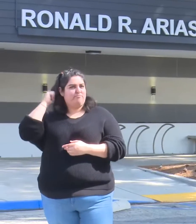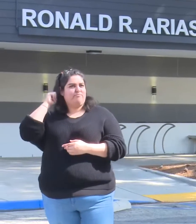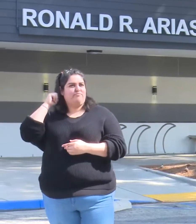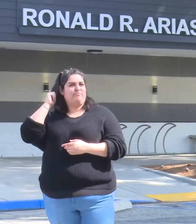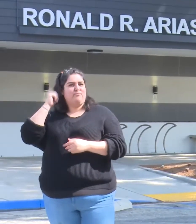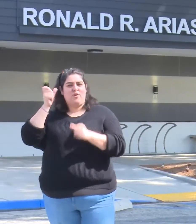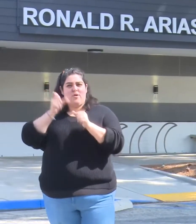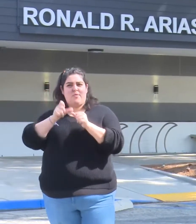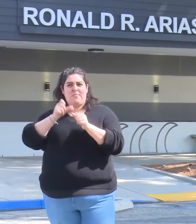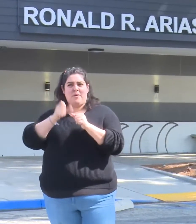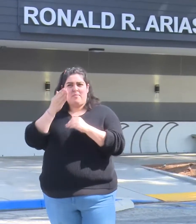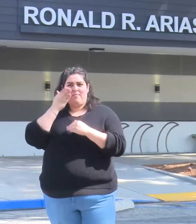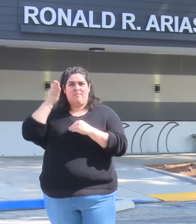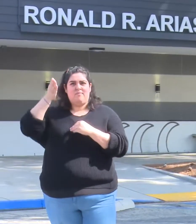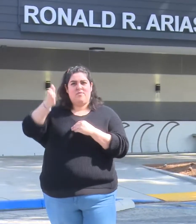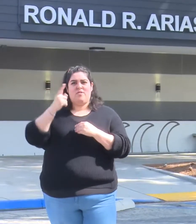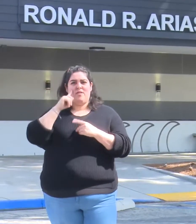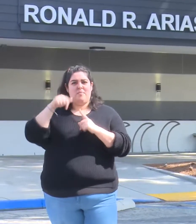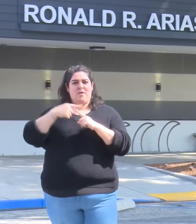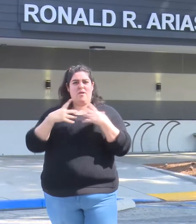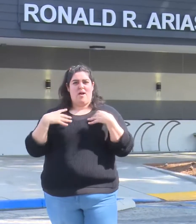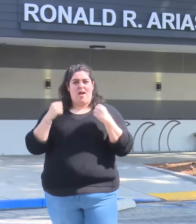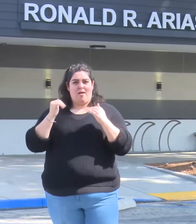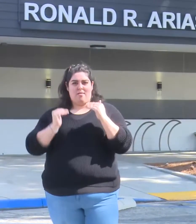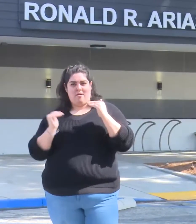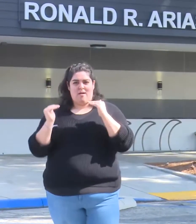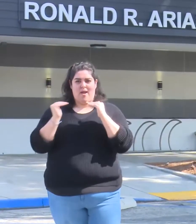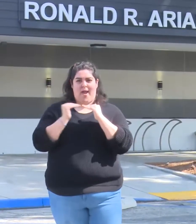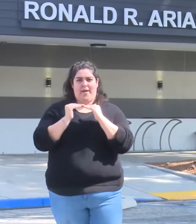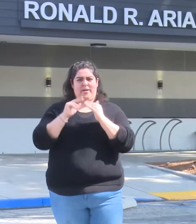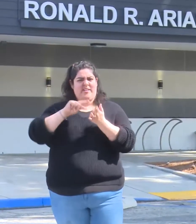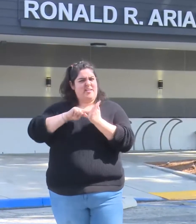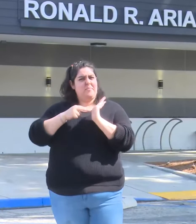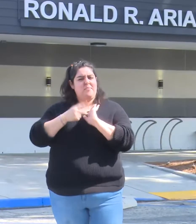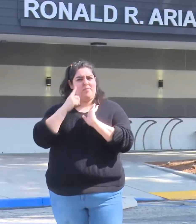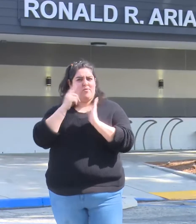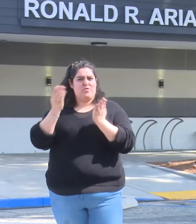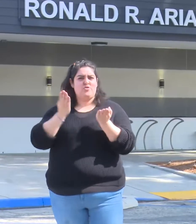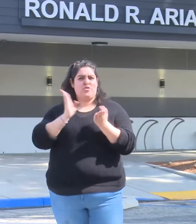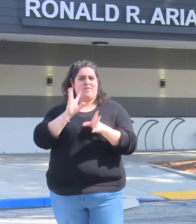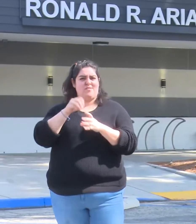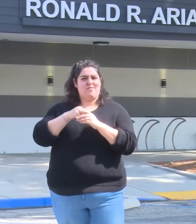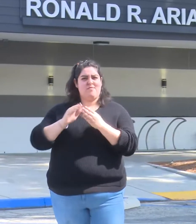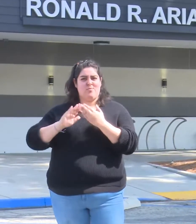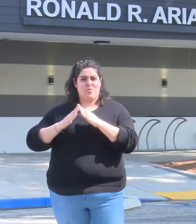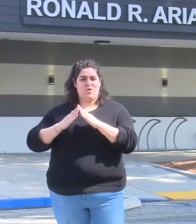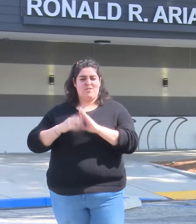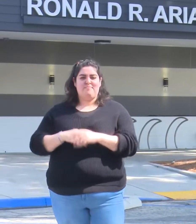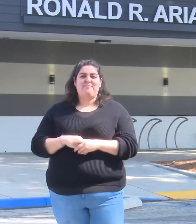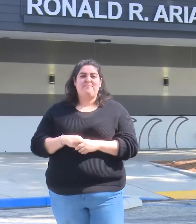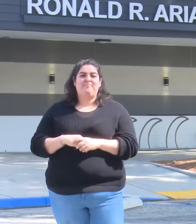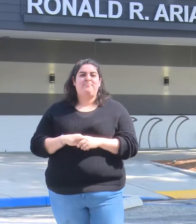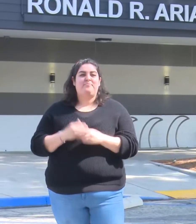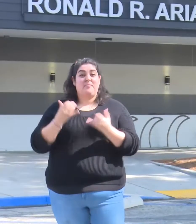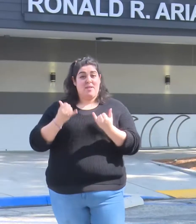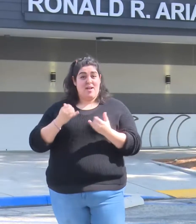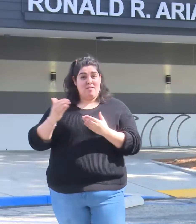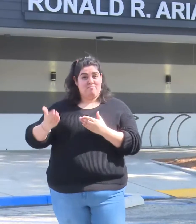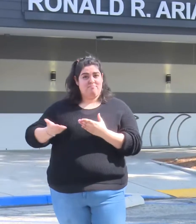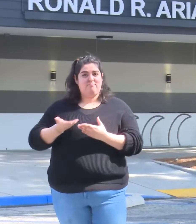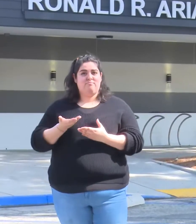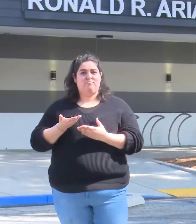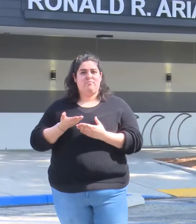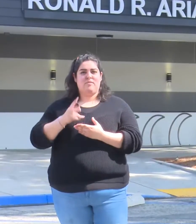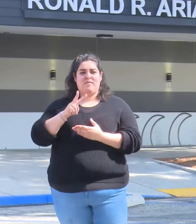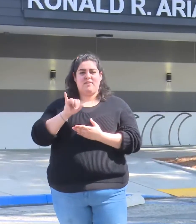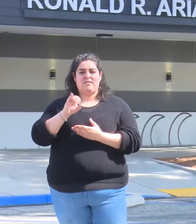think about health equity and what it means of service to every person in our community. So with that, I'd like to welcome up next Vice